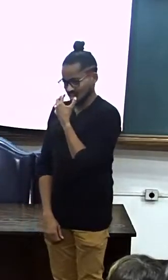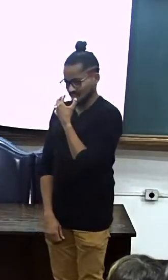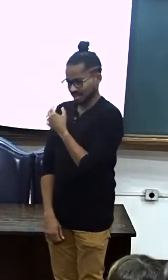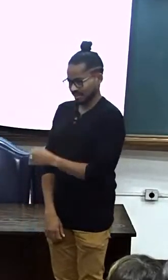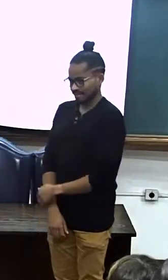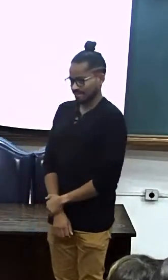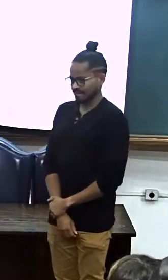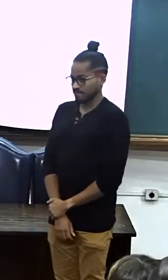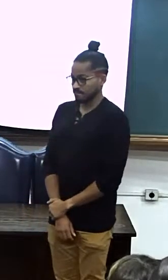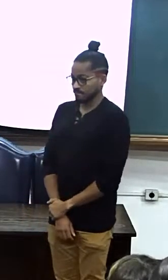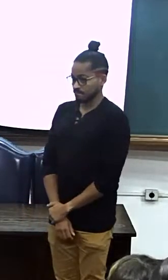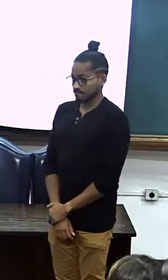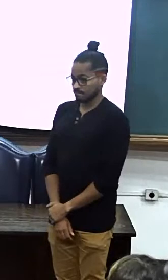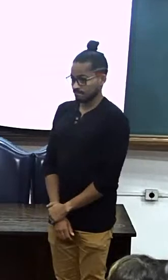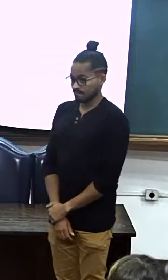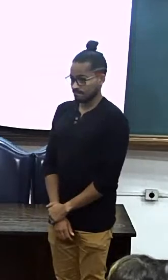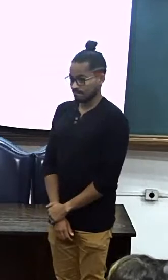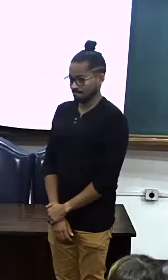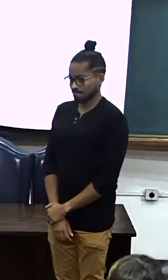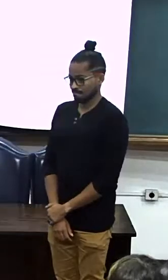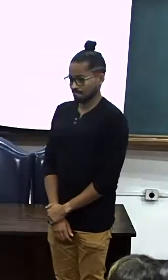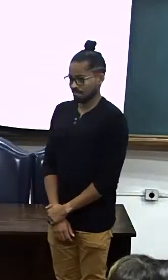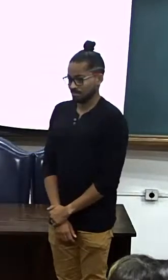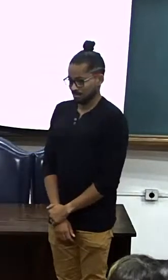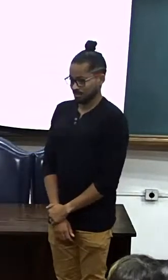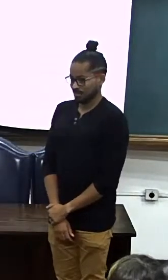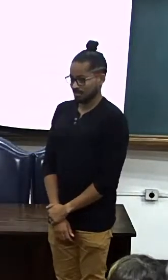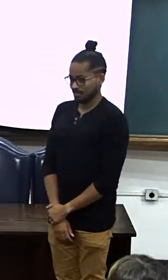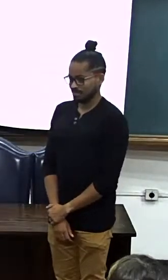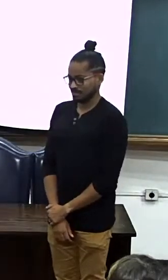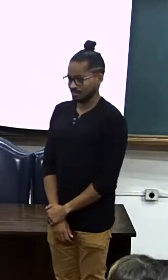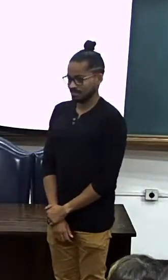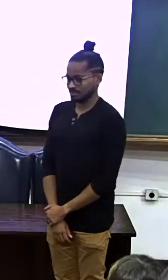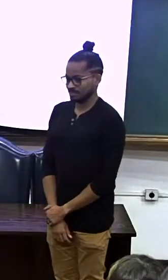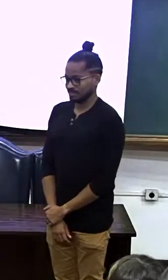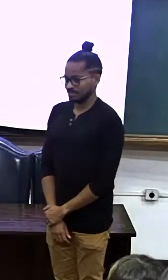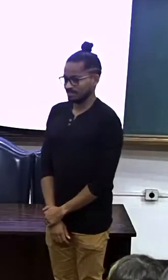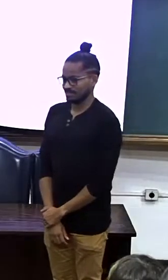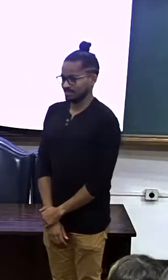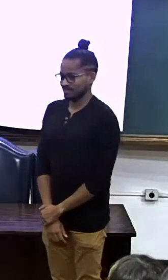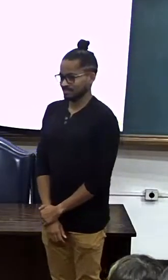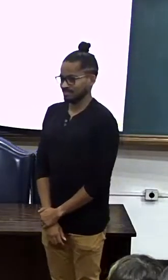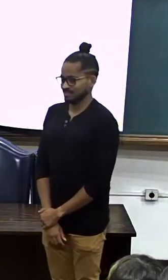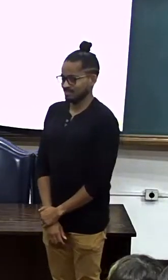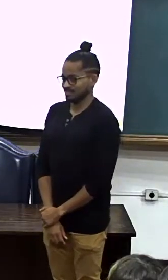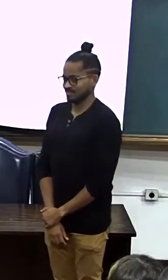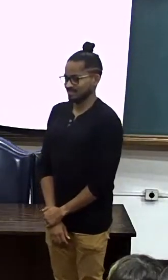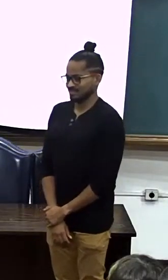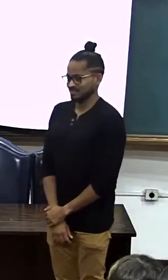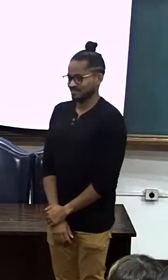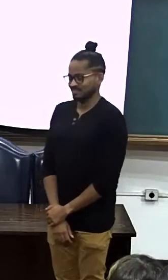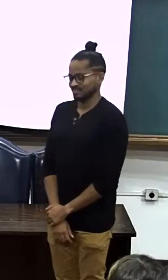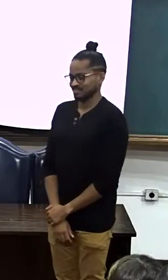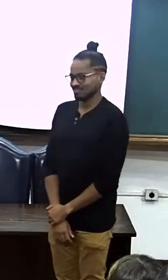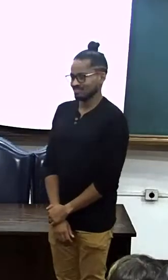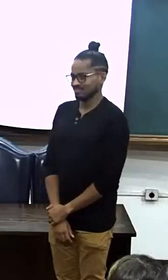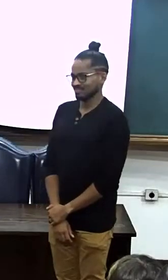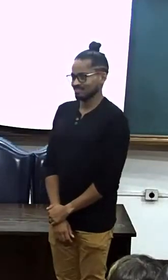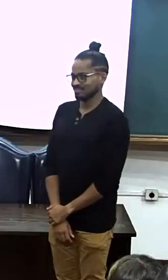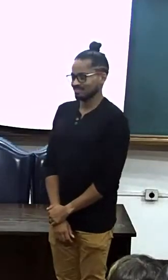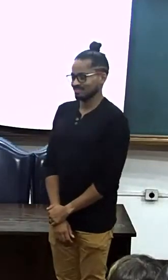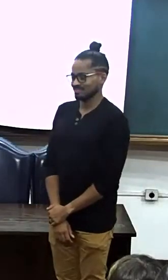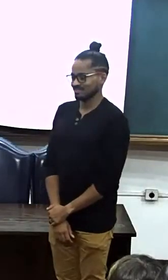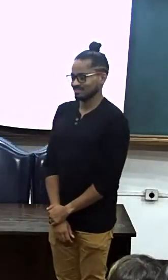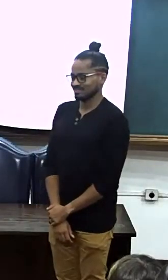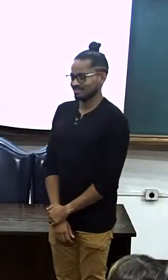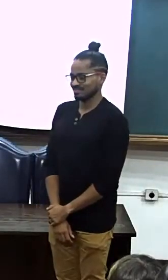fazem com inclinações que se estabelecem a partir do cálculo dos ângulos ali,